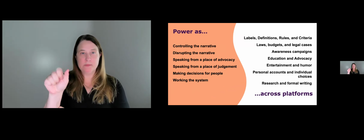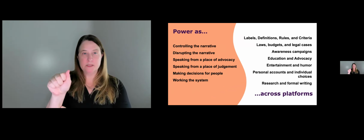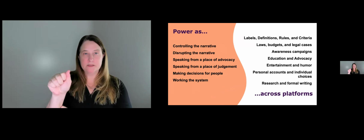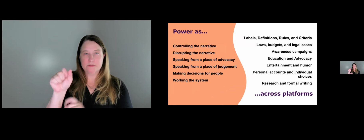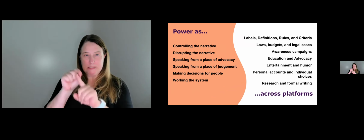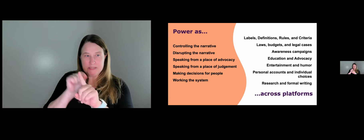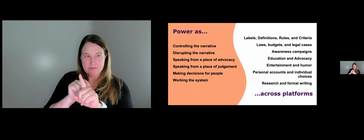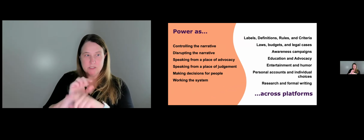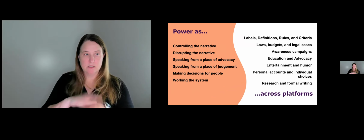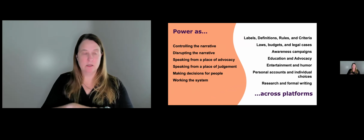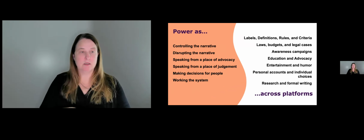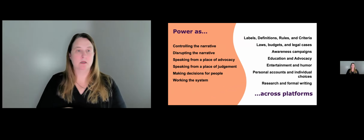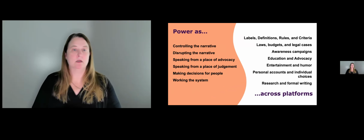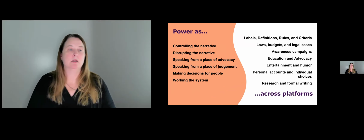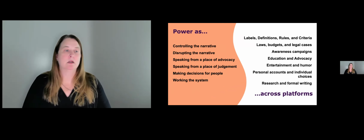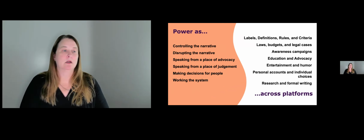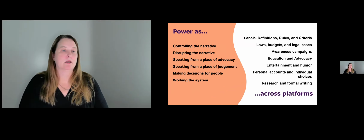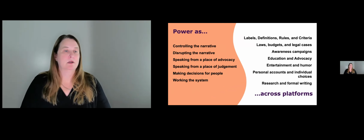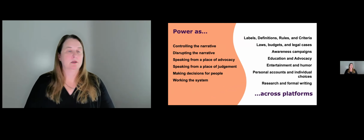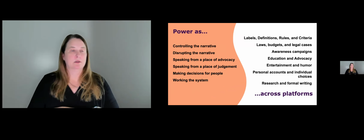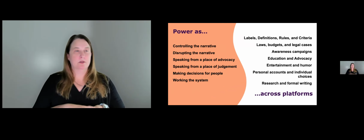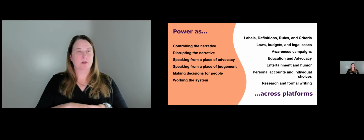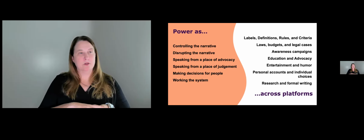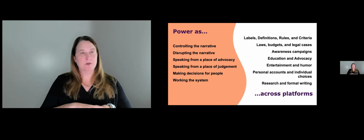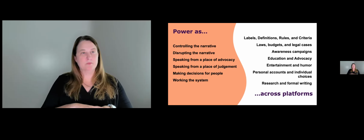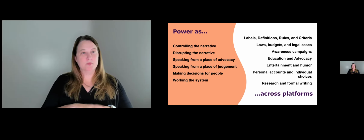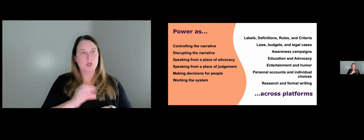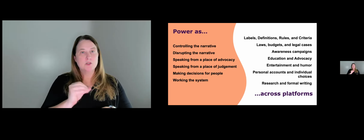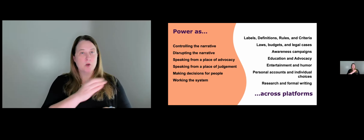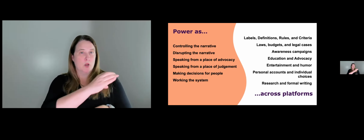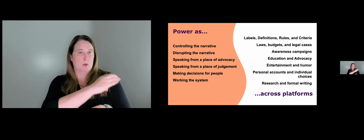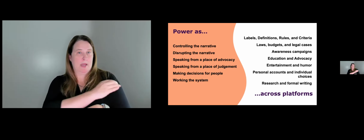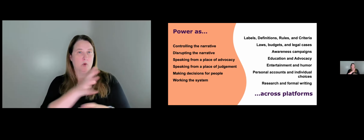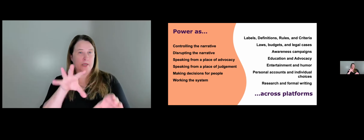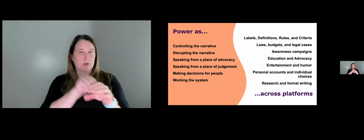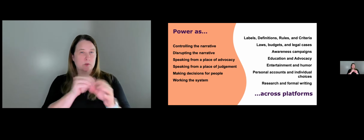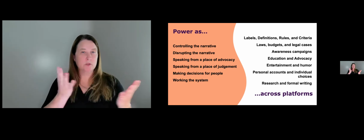the impact of language, specifically on people with disabilities.